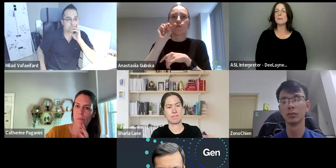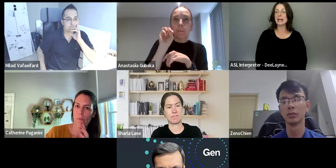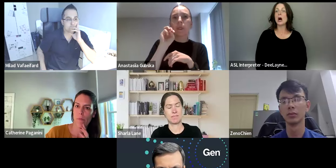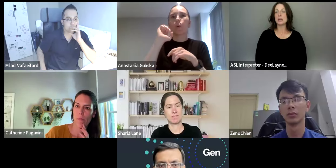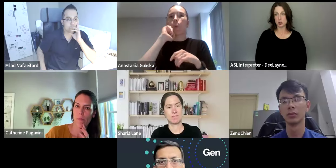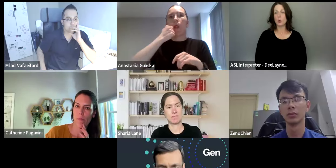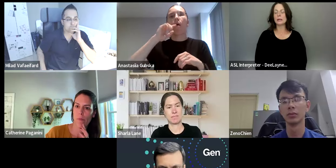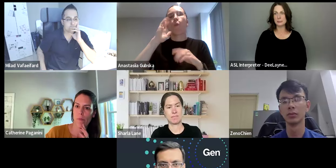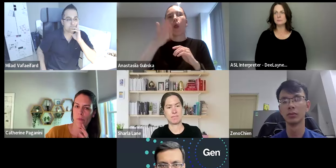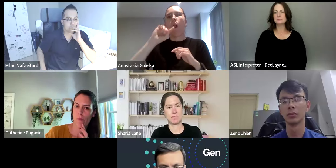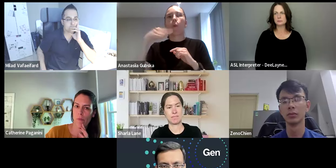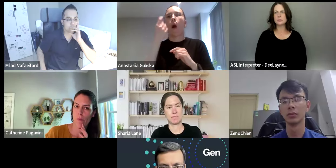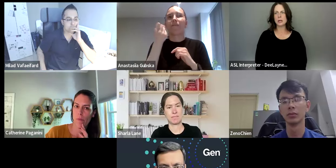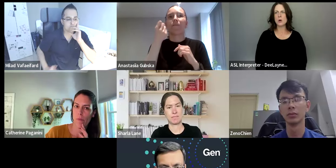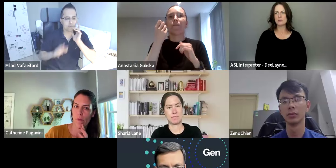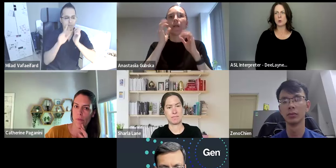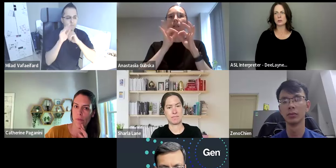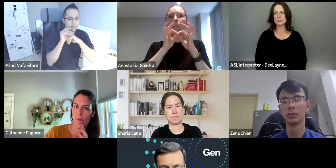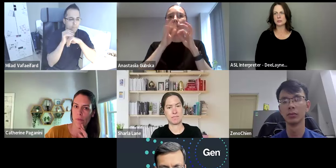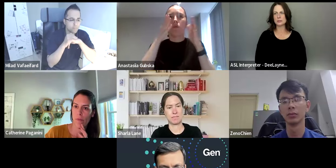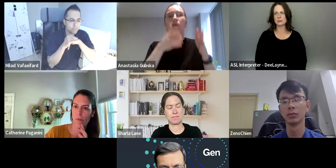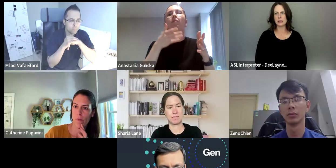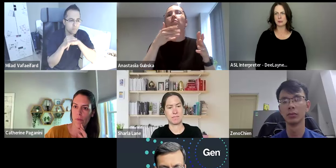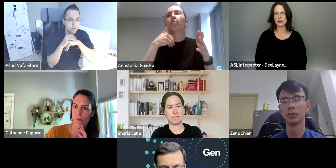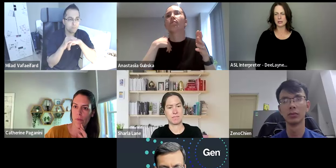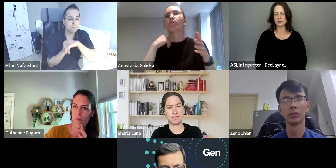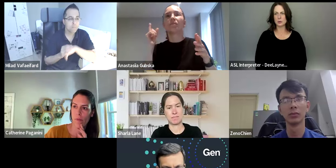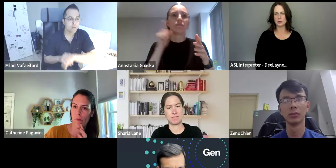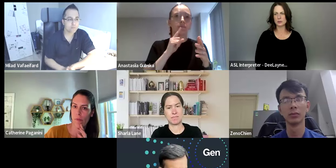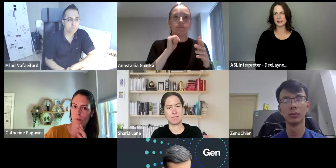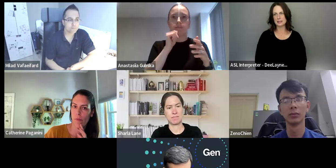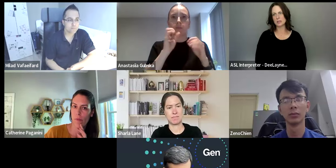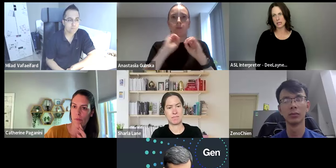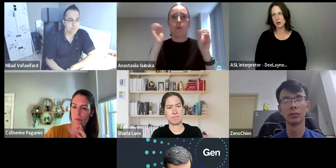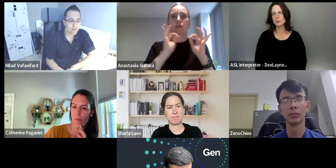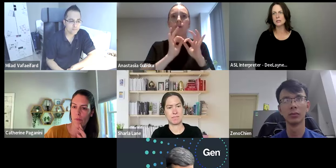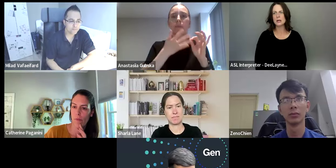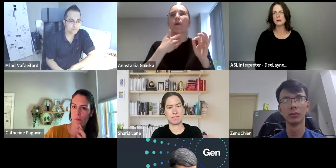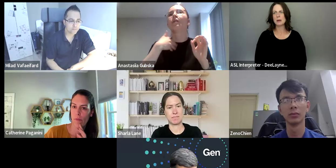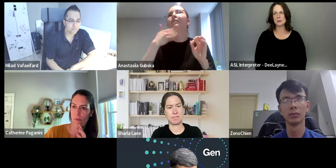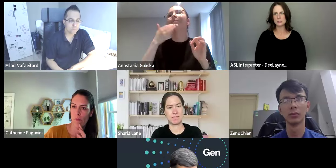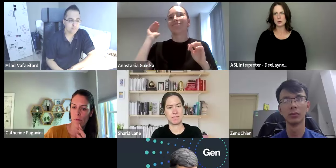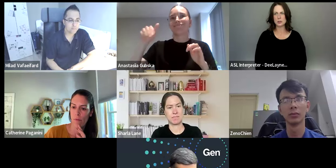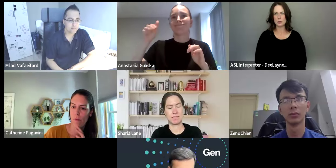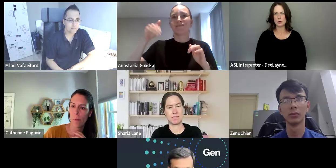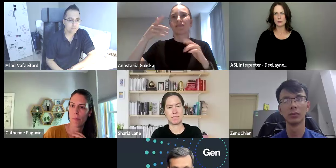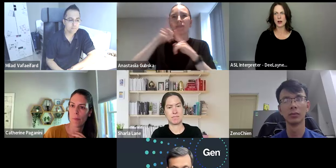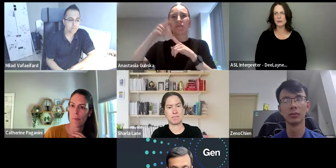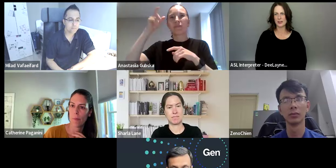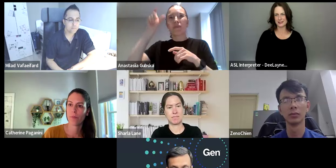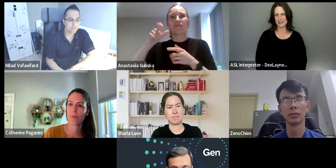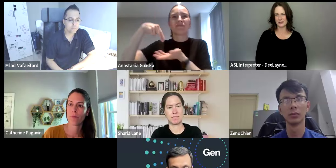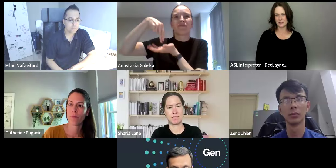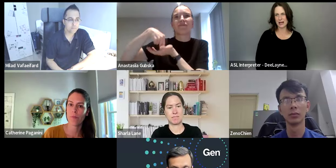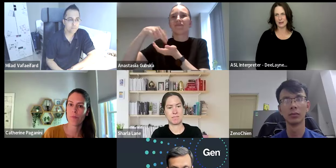And the main auditorium, you know, of course, they provide interpreters, like I said, for the keynote, but there's no interpreter for